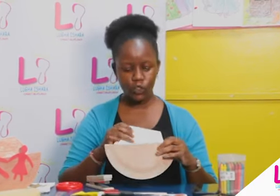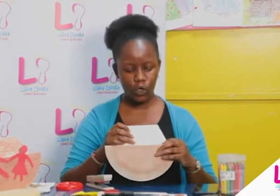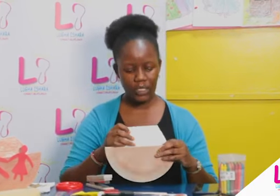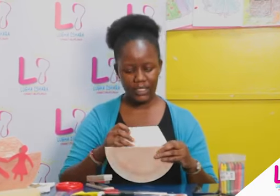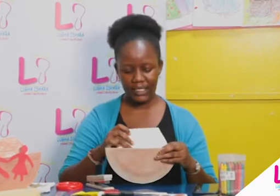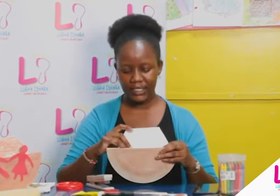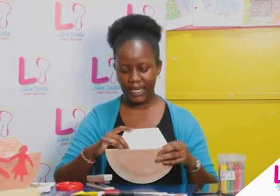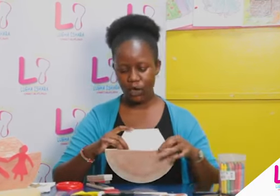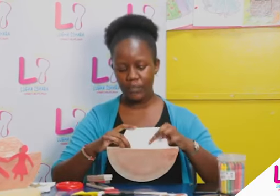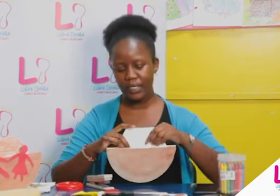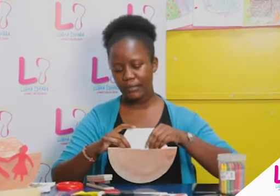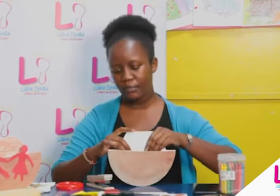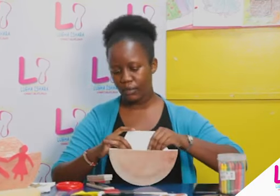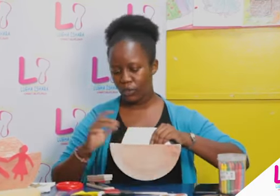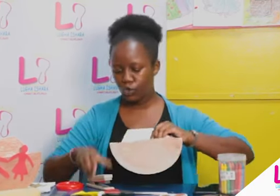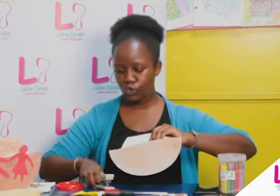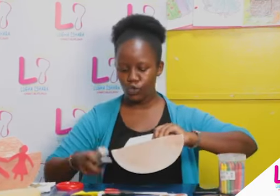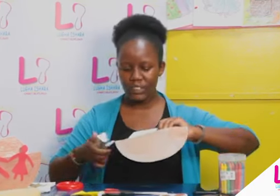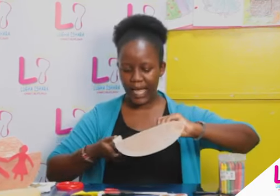So in this case, allow me to use a